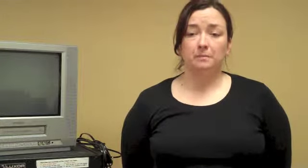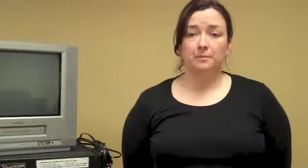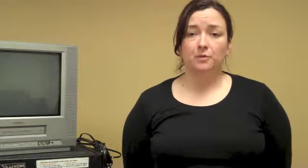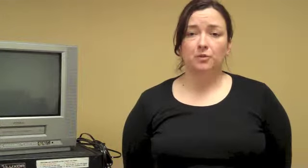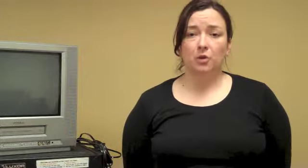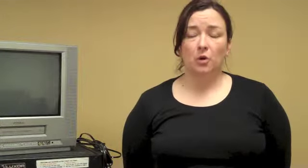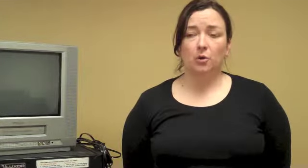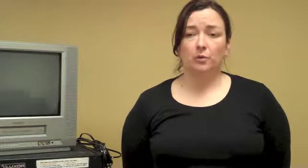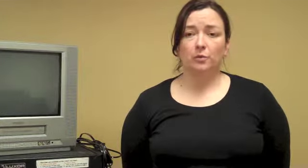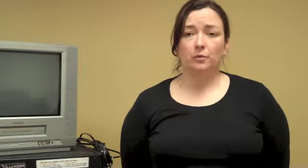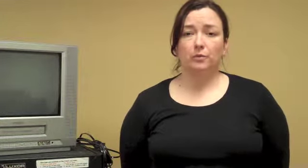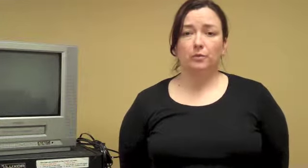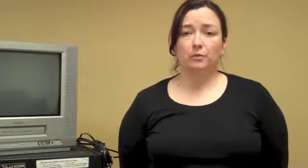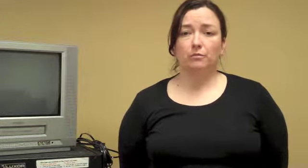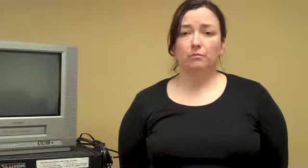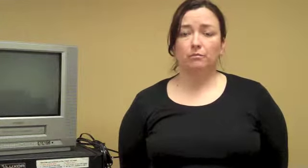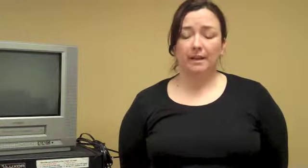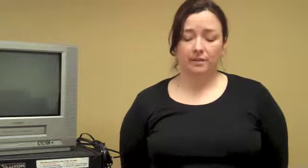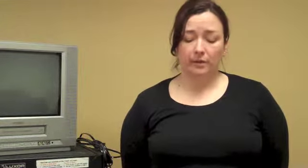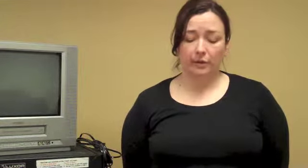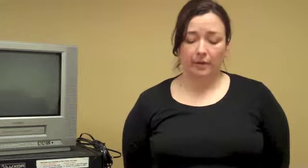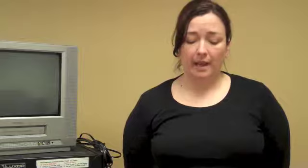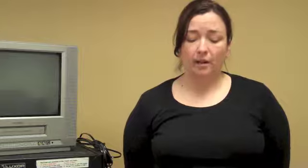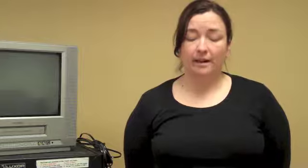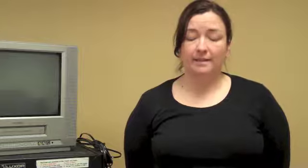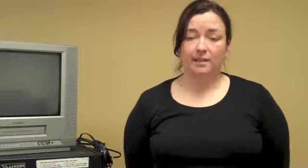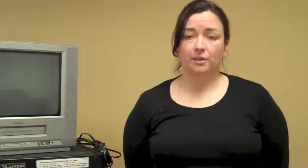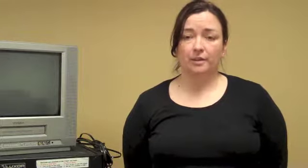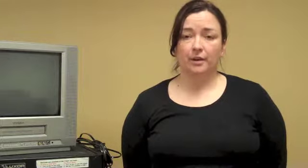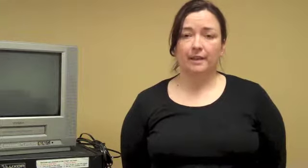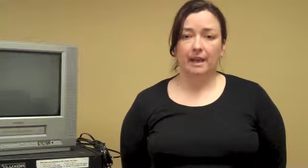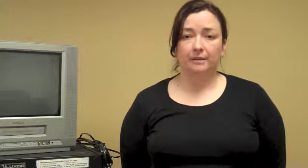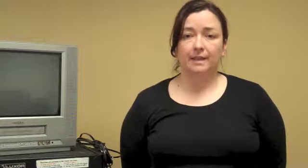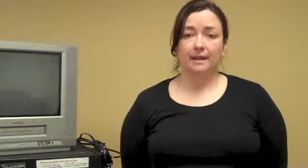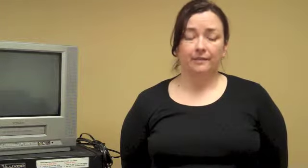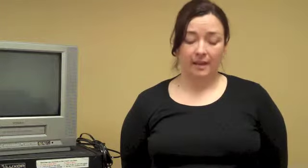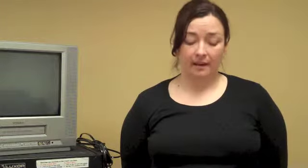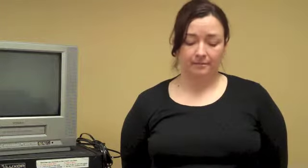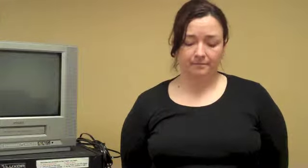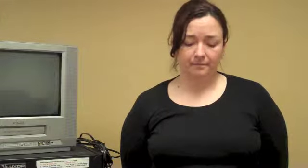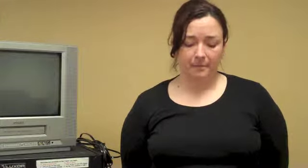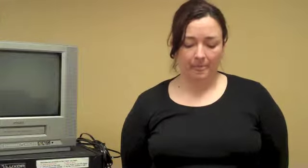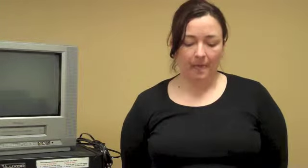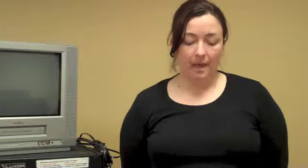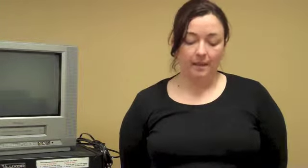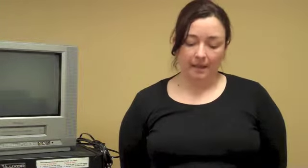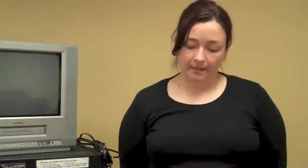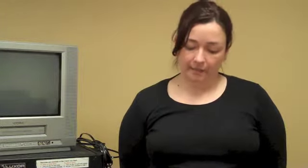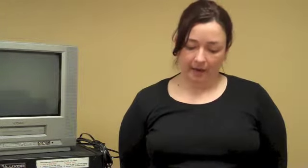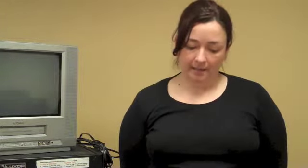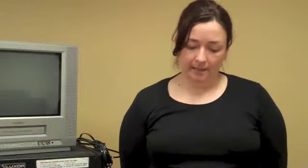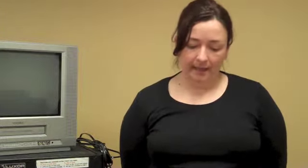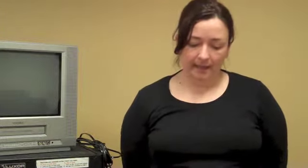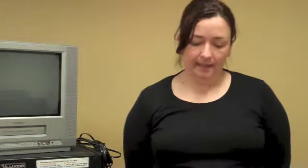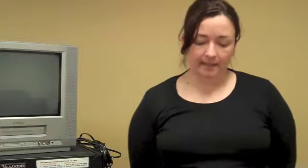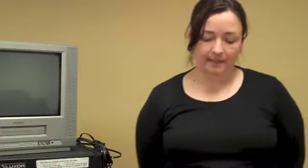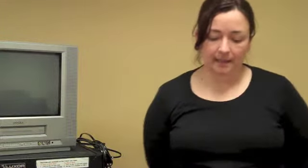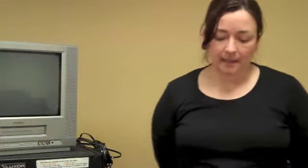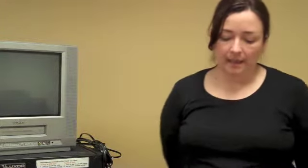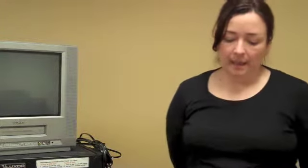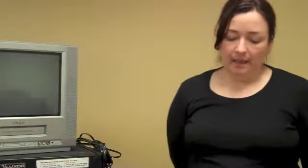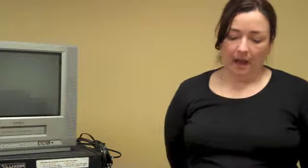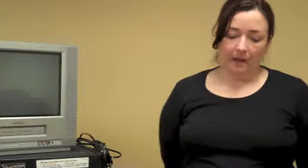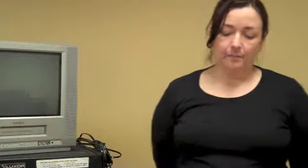is warm. So that's going to create condensation on the outside of the can. That's correct, and that